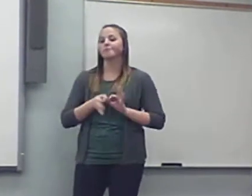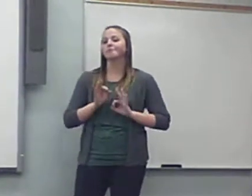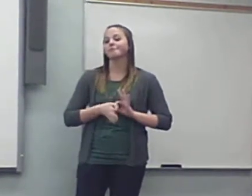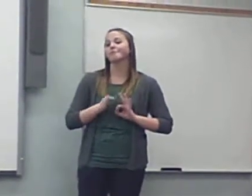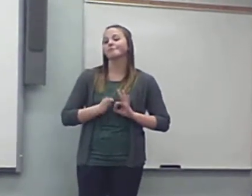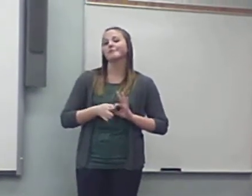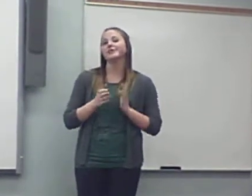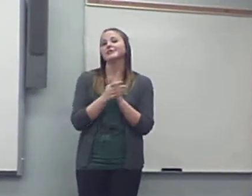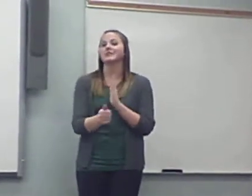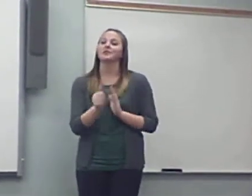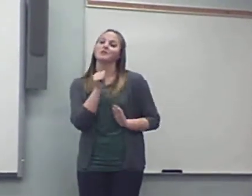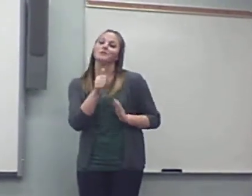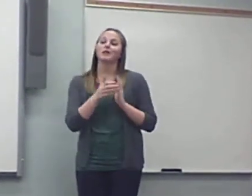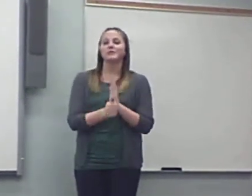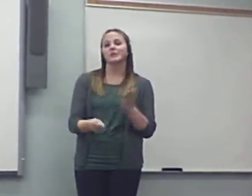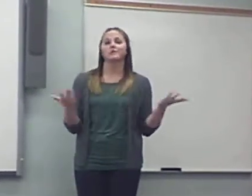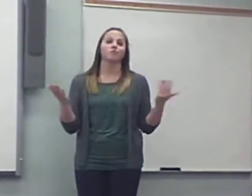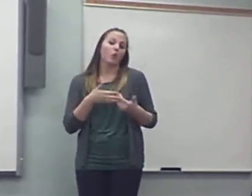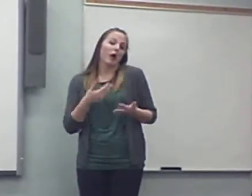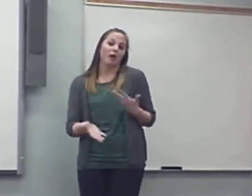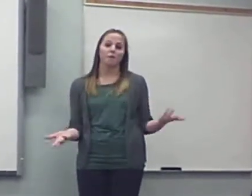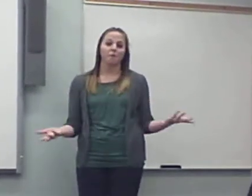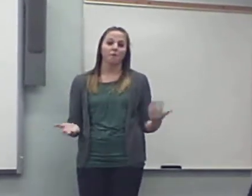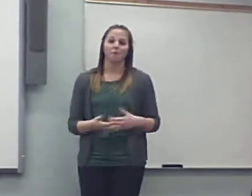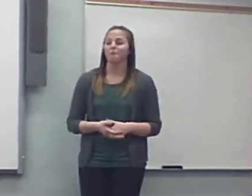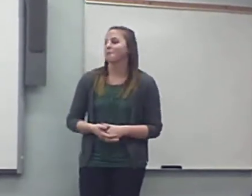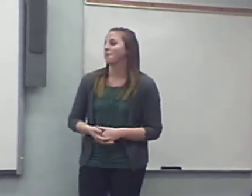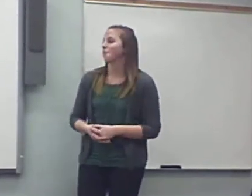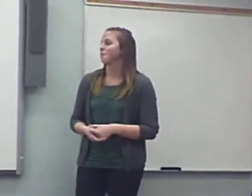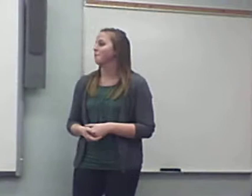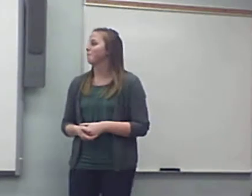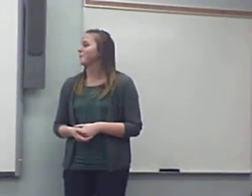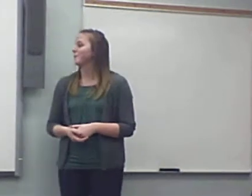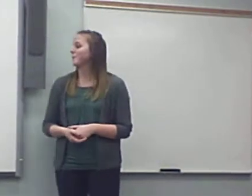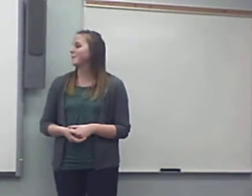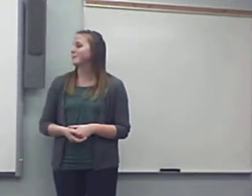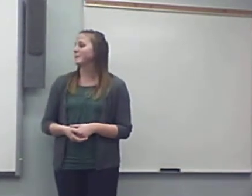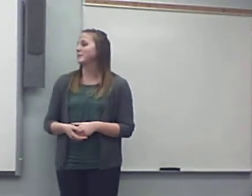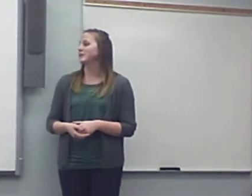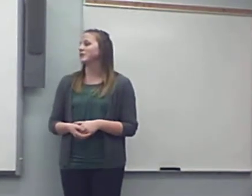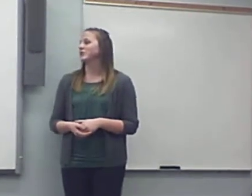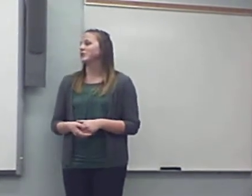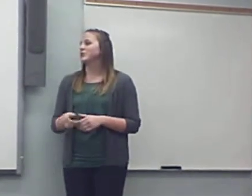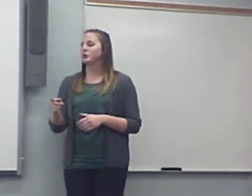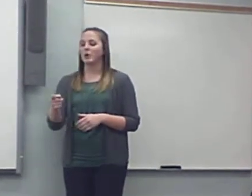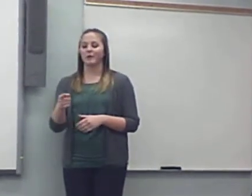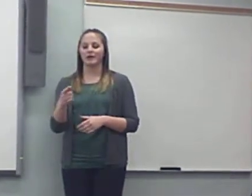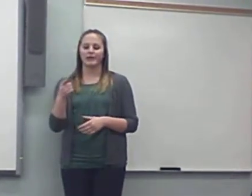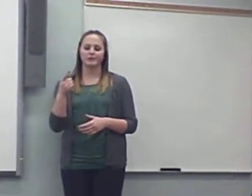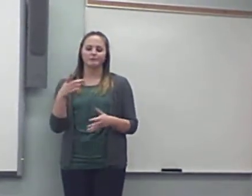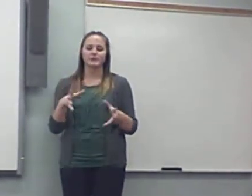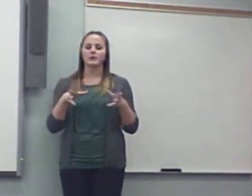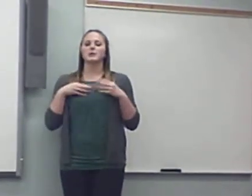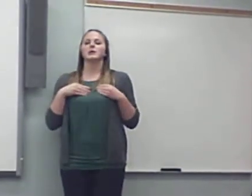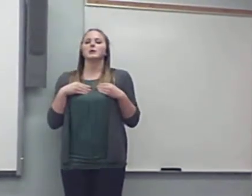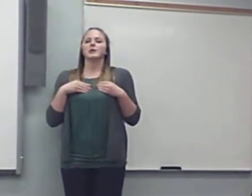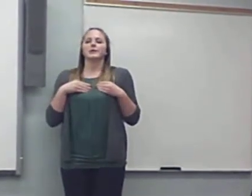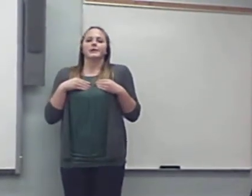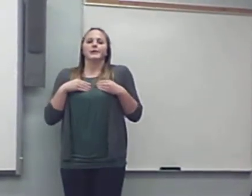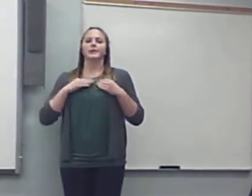there. And that's all they need. That's the best that they're going to get. And so they're not going to complain about it either, which is a very unfortunate situation, nor do